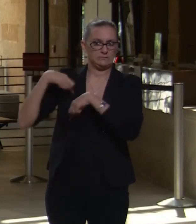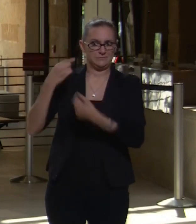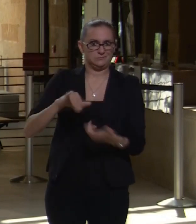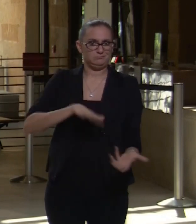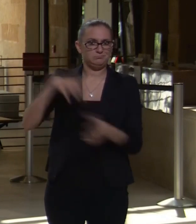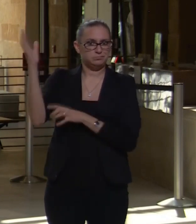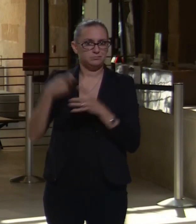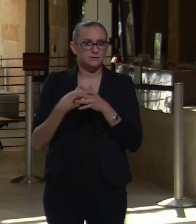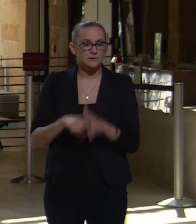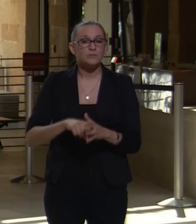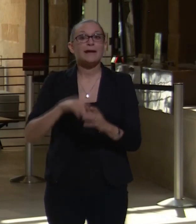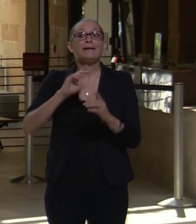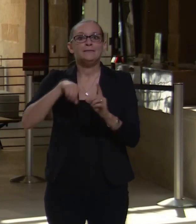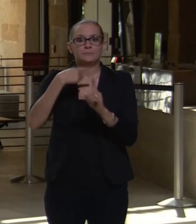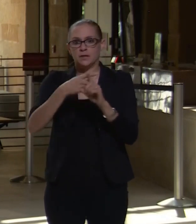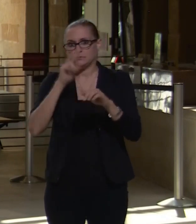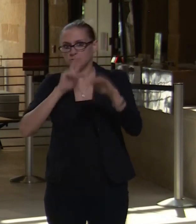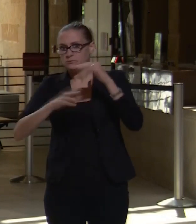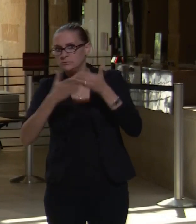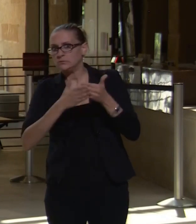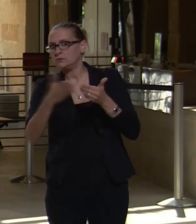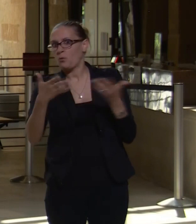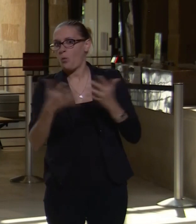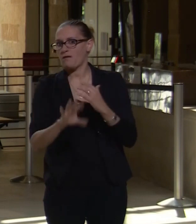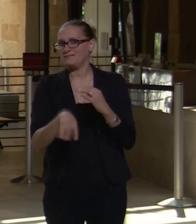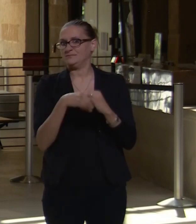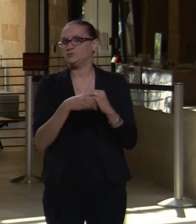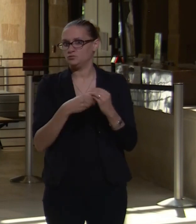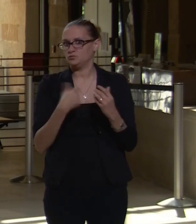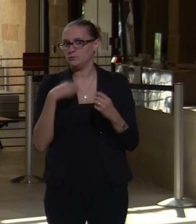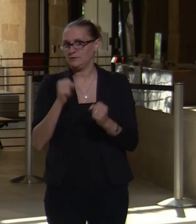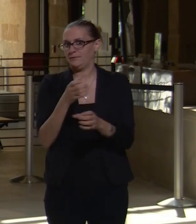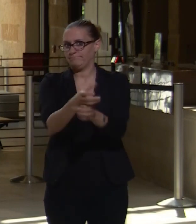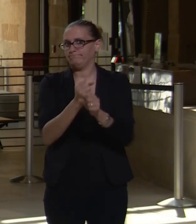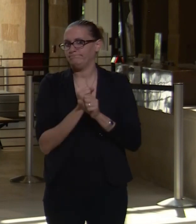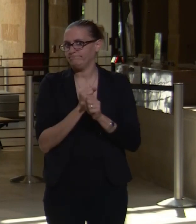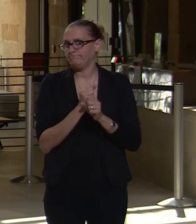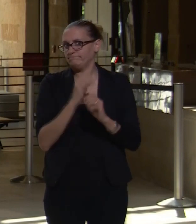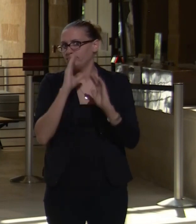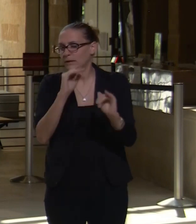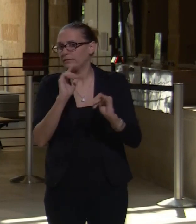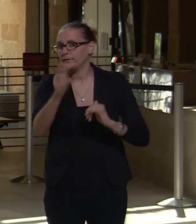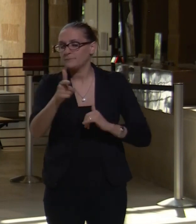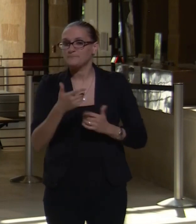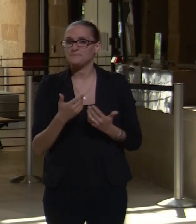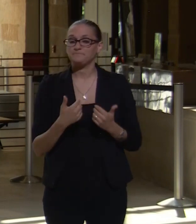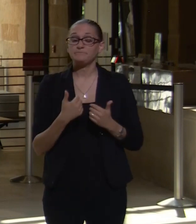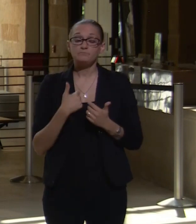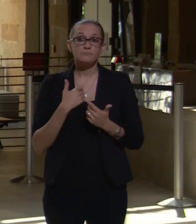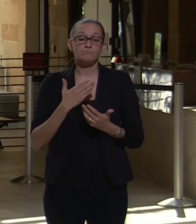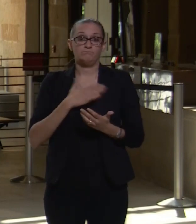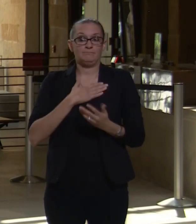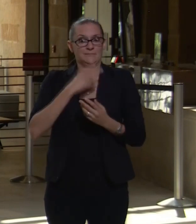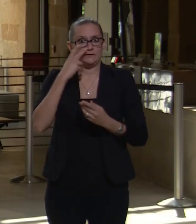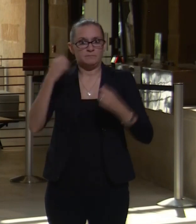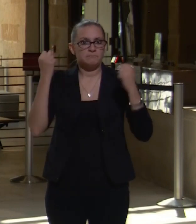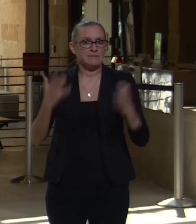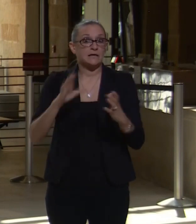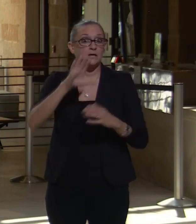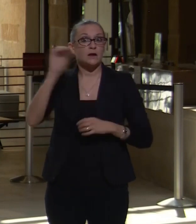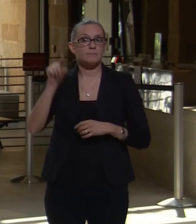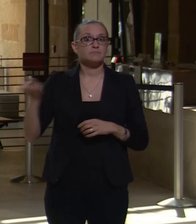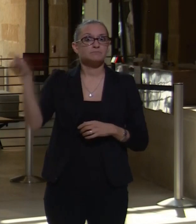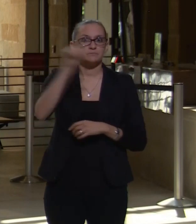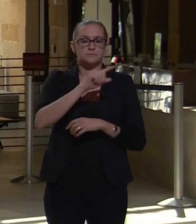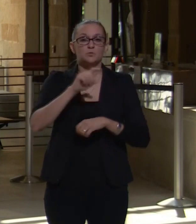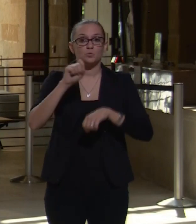well as anticipating what additional inventory we can expect to come in. I'm refreshed to see that we have many companies that are